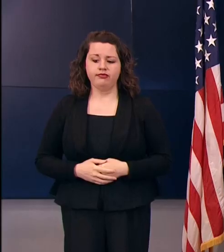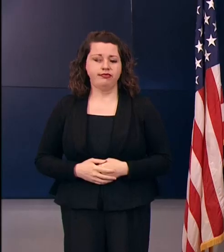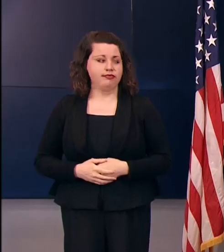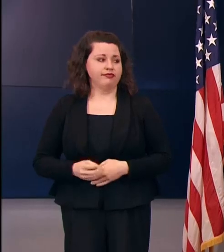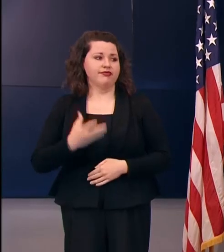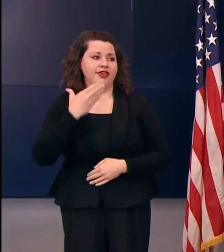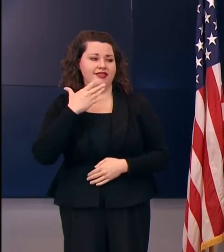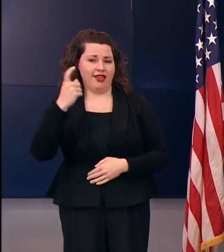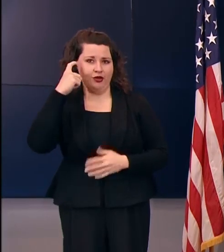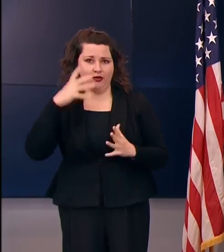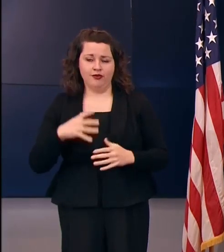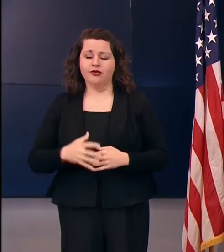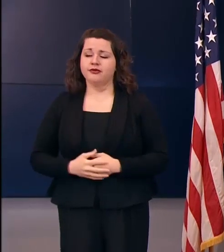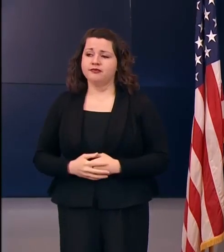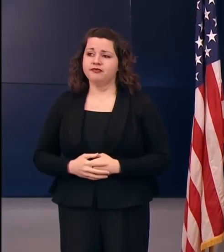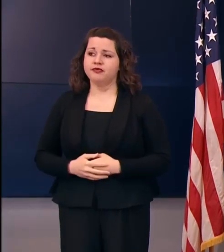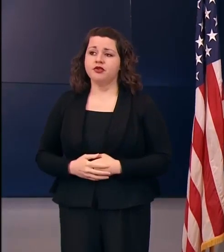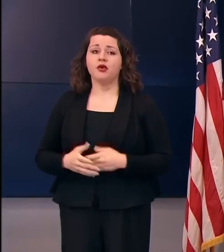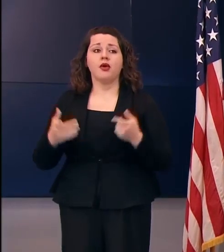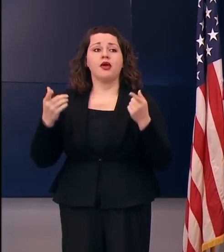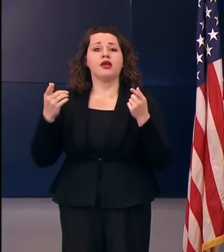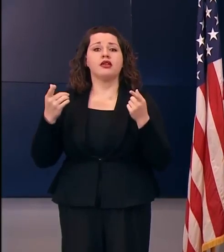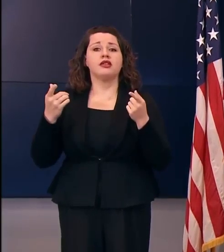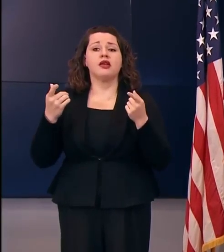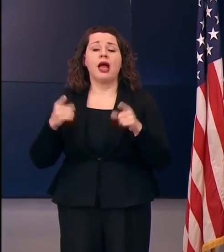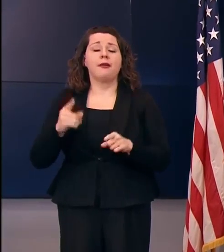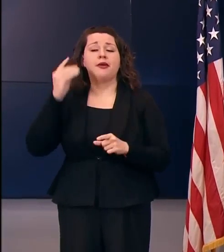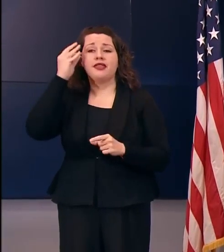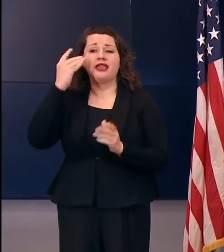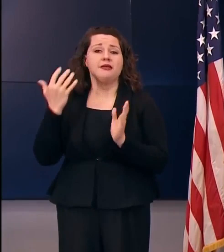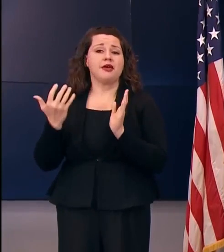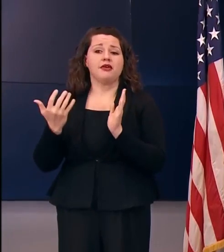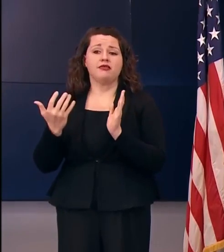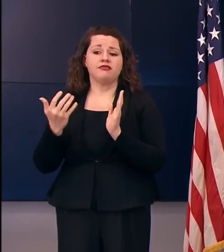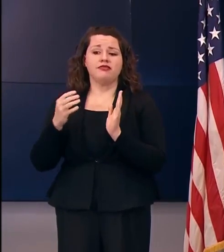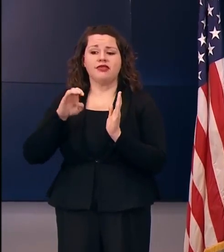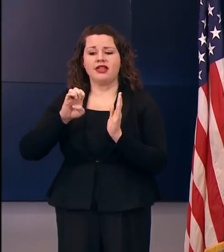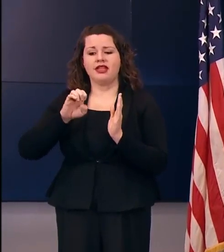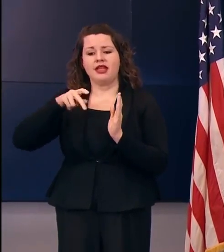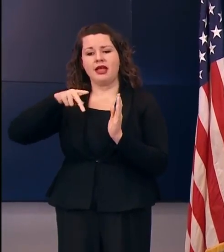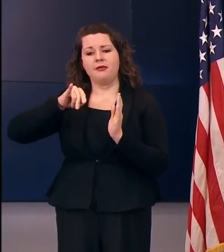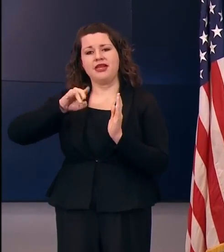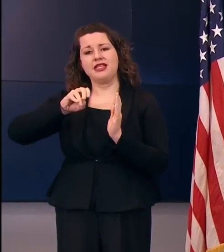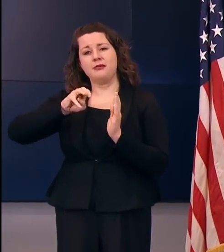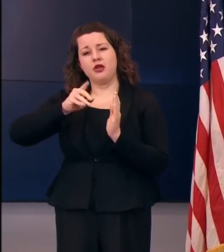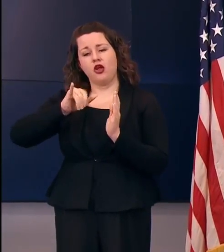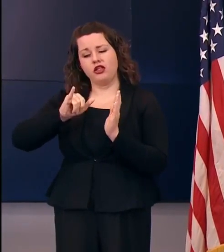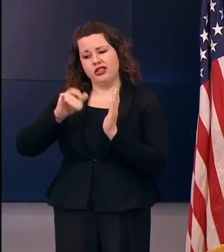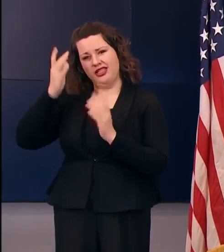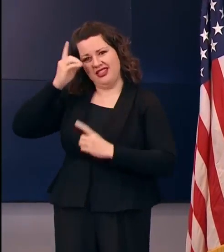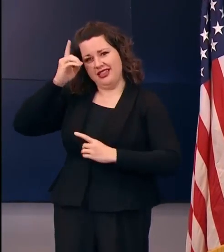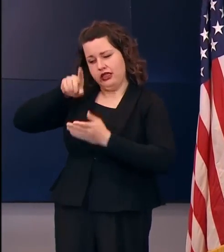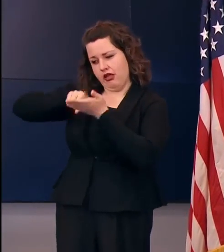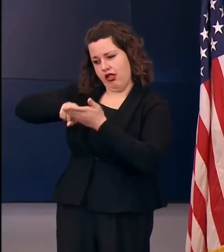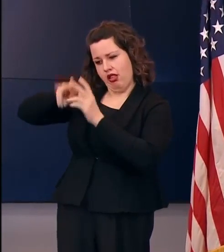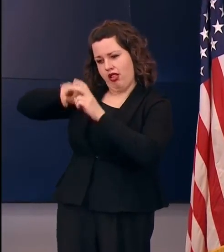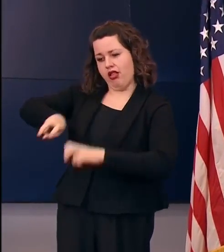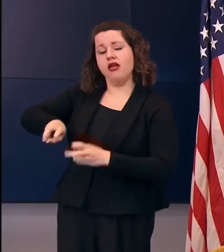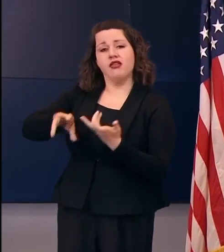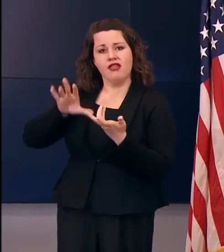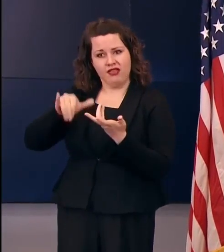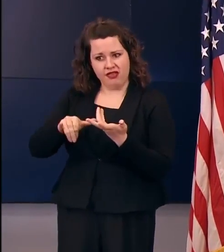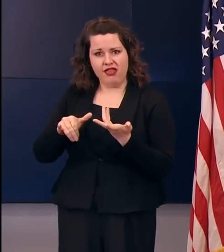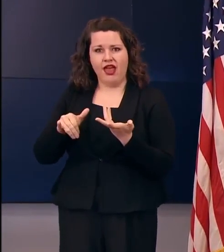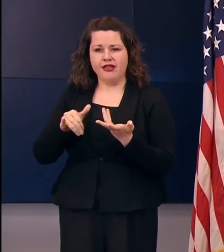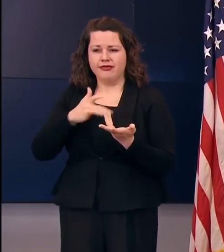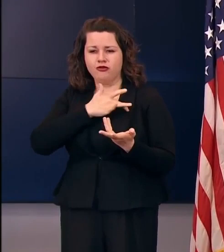Thank you, Governor Reynolds. So when we think again about epidemiology overall, what we're talking about are the trends or patterns in